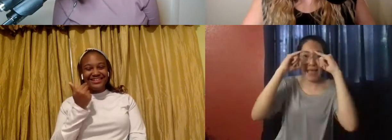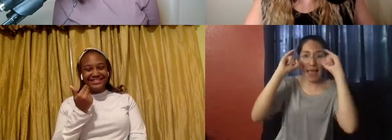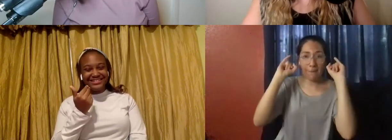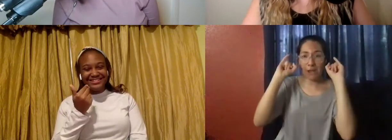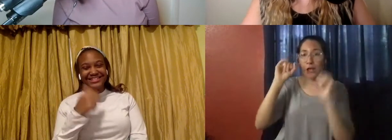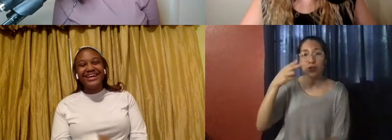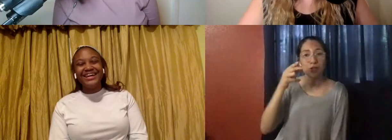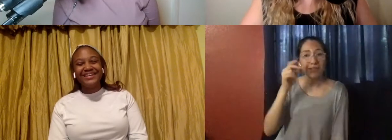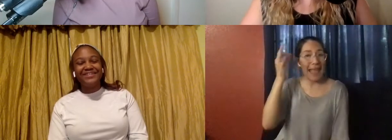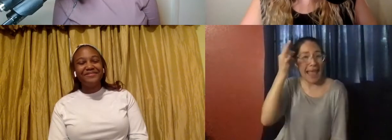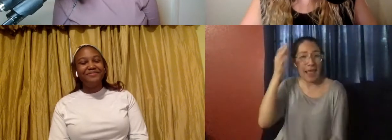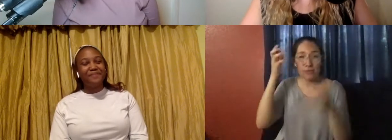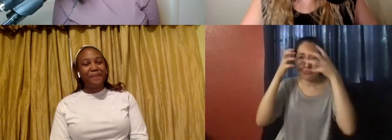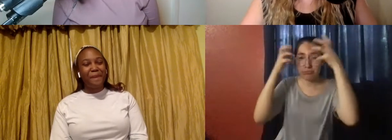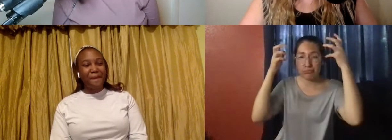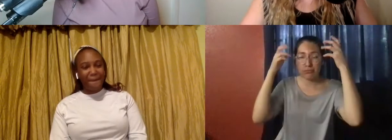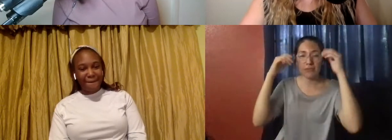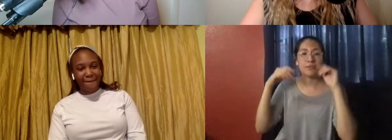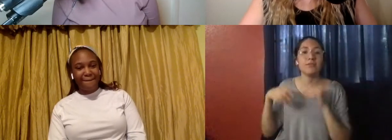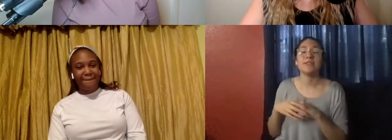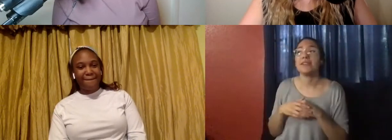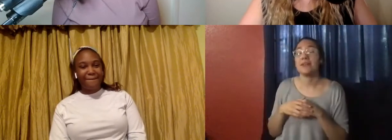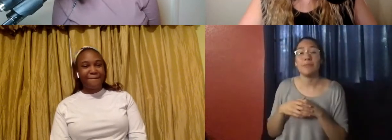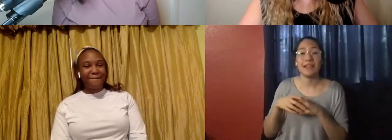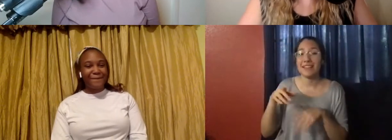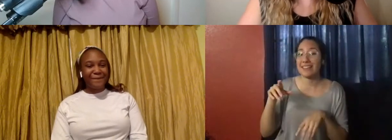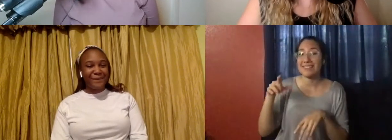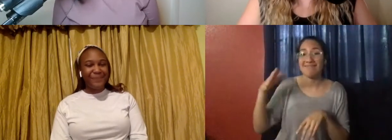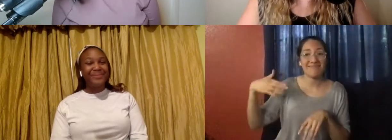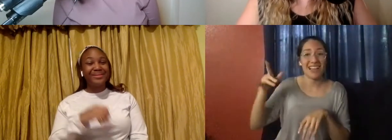wasn't until junior high. She's like, no shaving until junior high. But